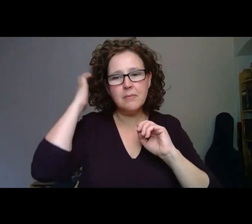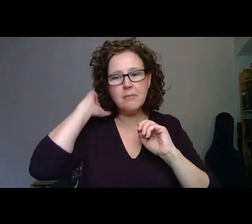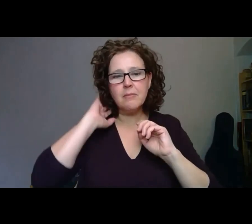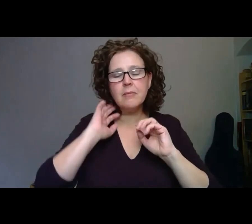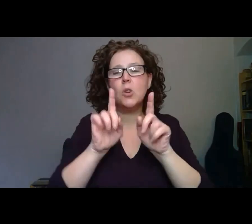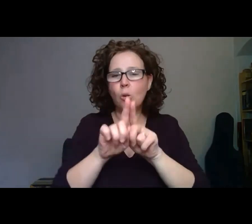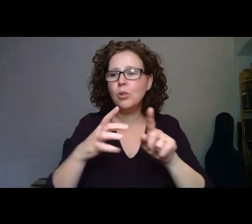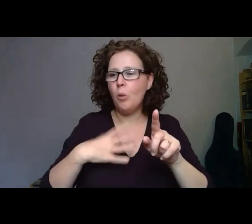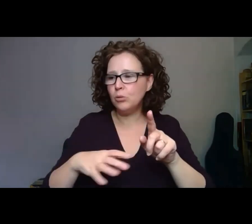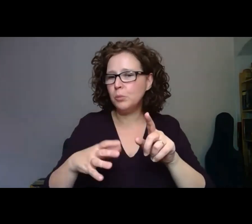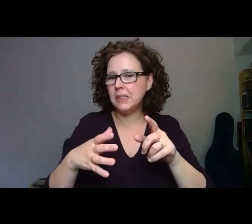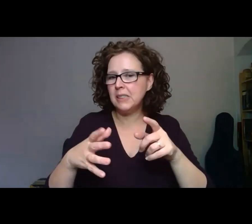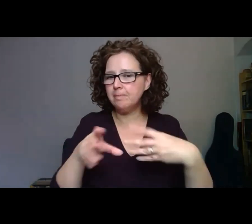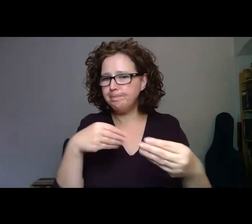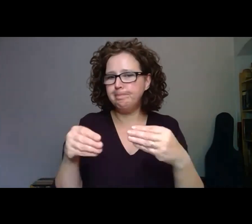flexible, because